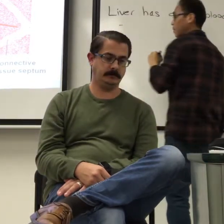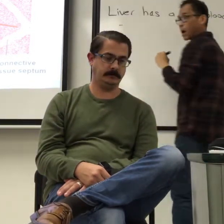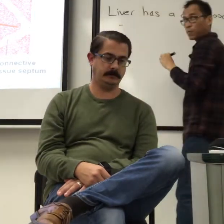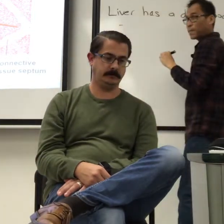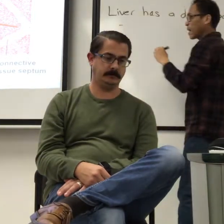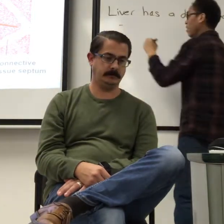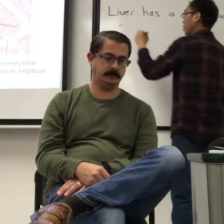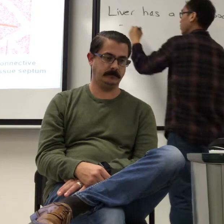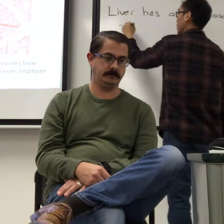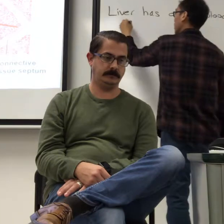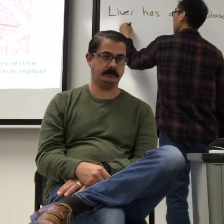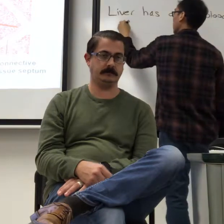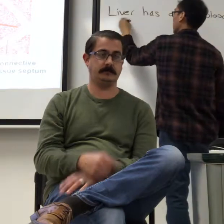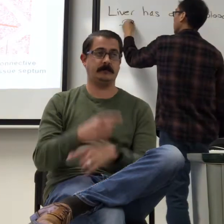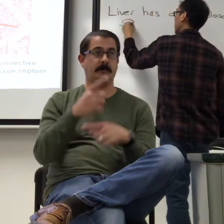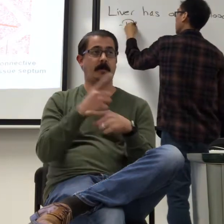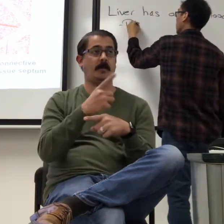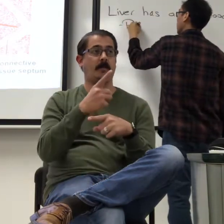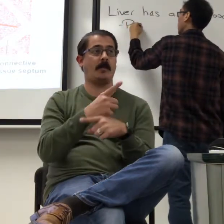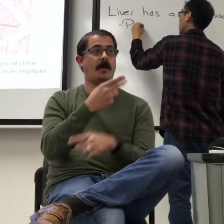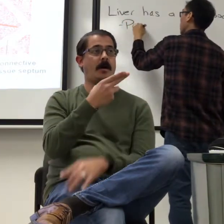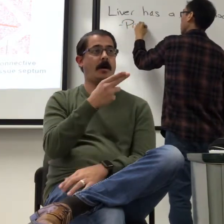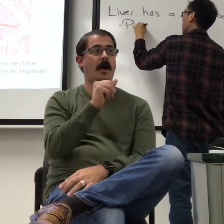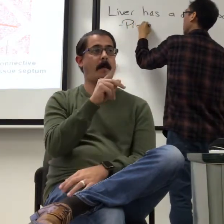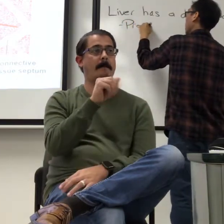it's got proper hepatic artery,